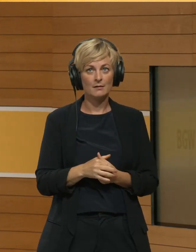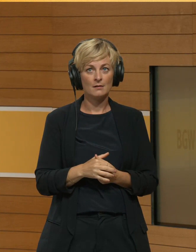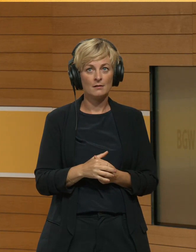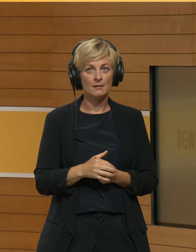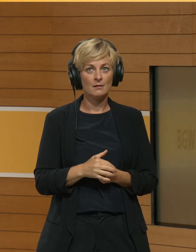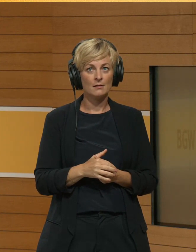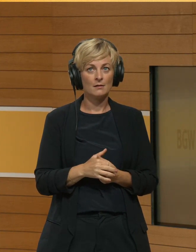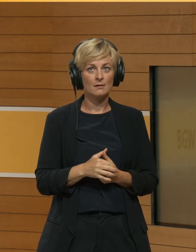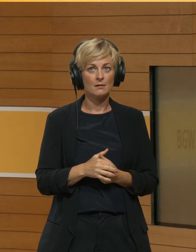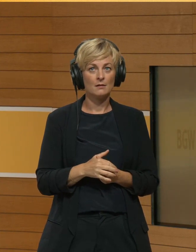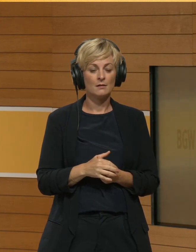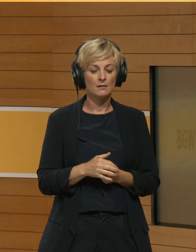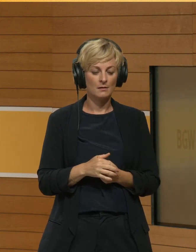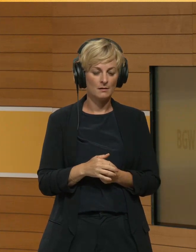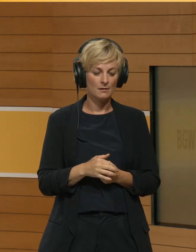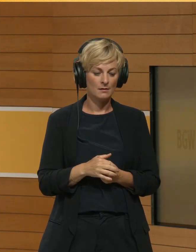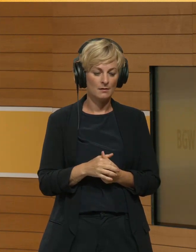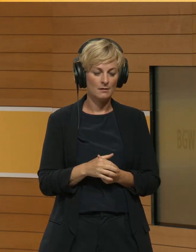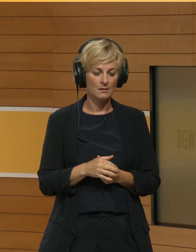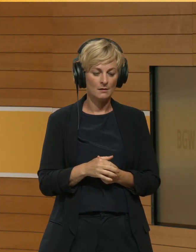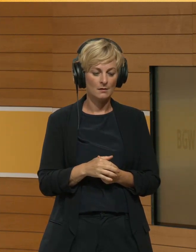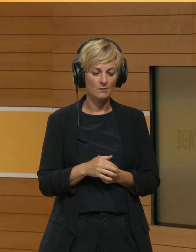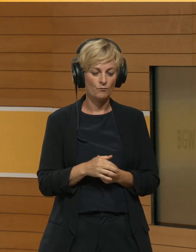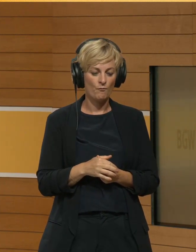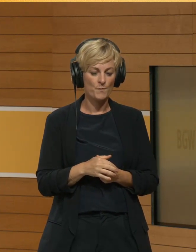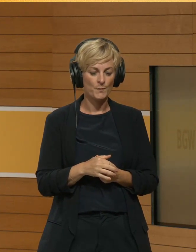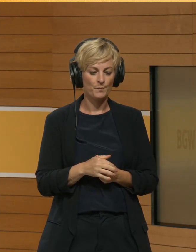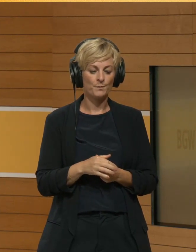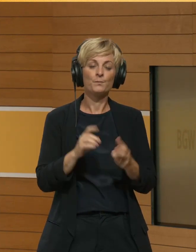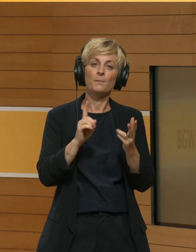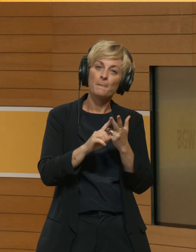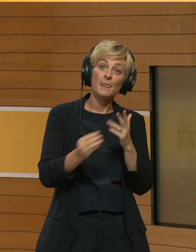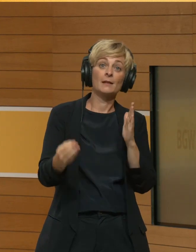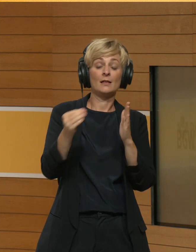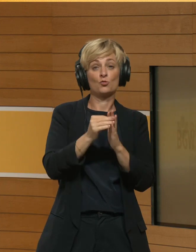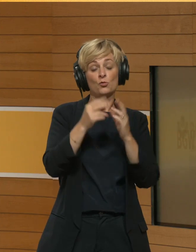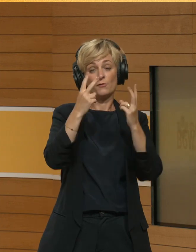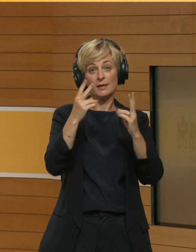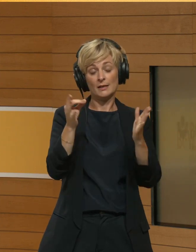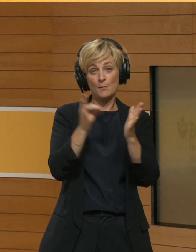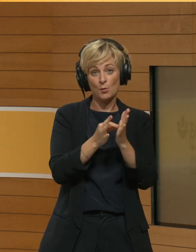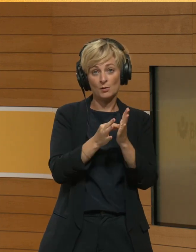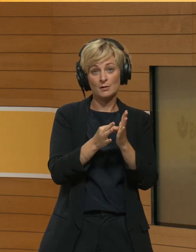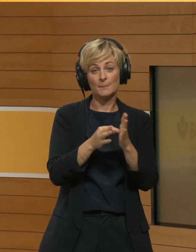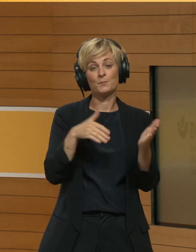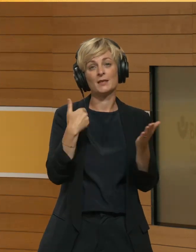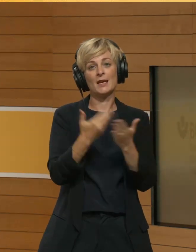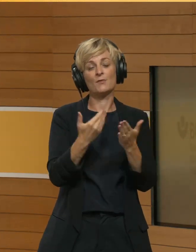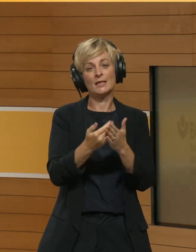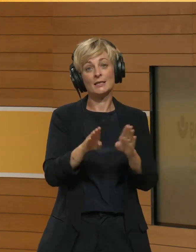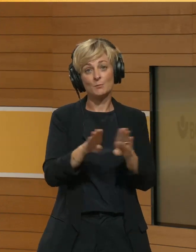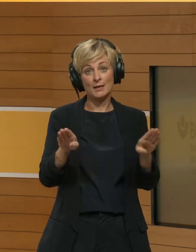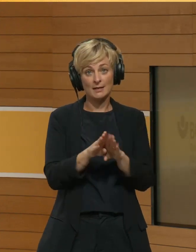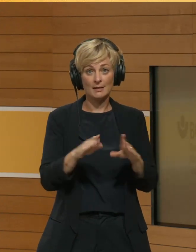of evidence-based nursing, and so we have a main point also in education. We have on